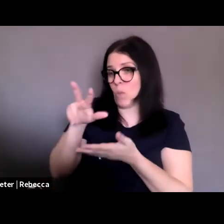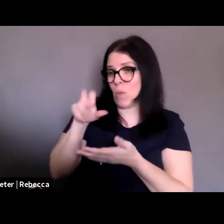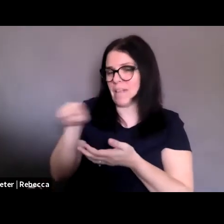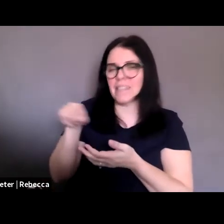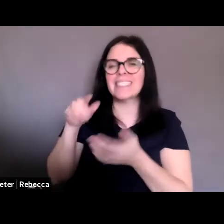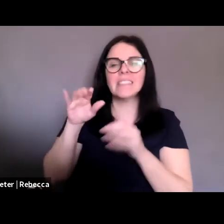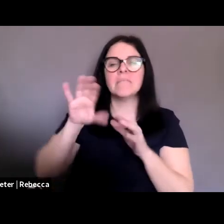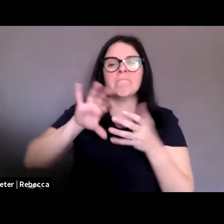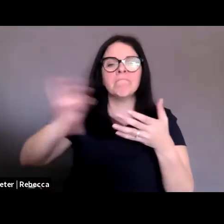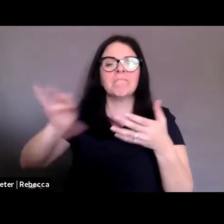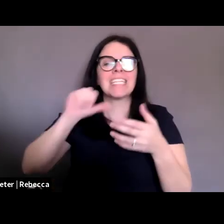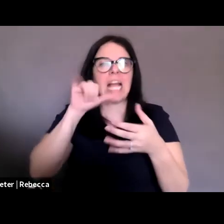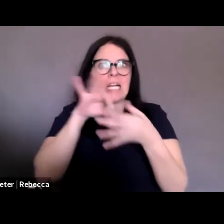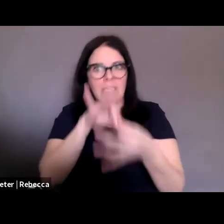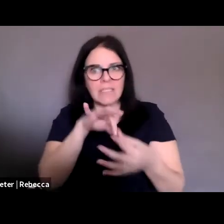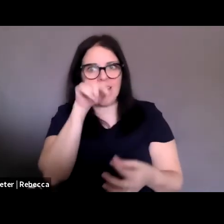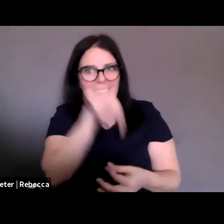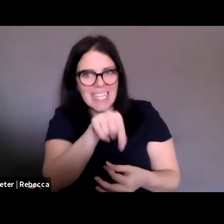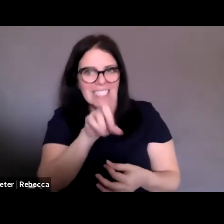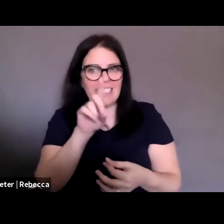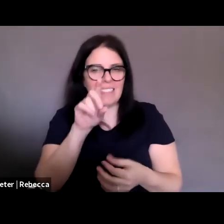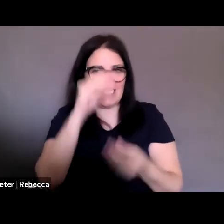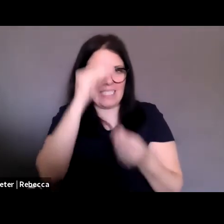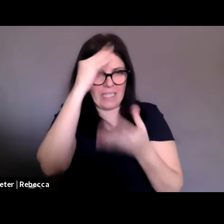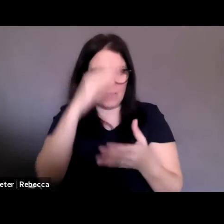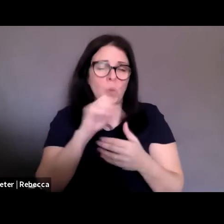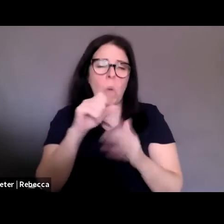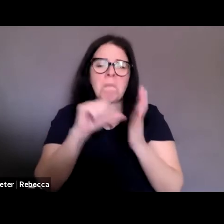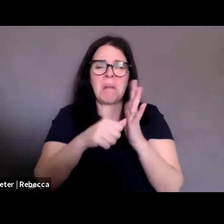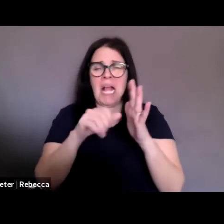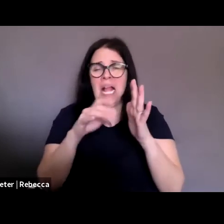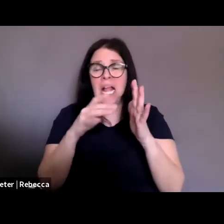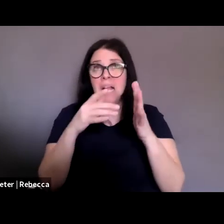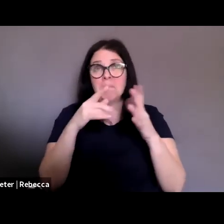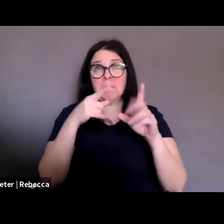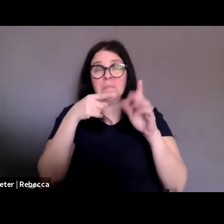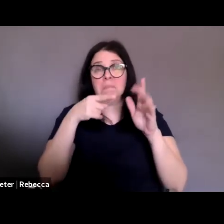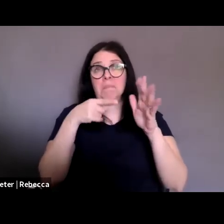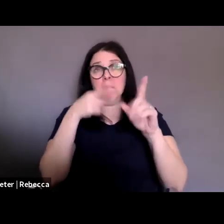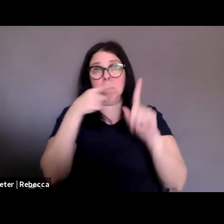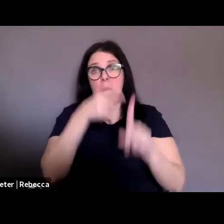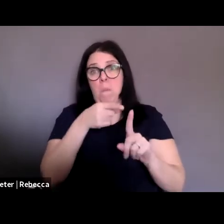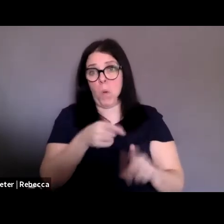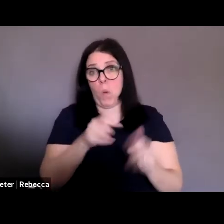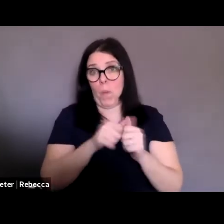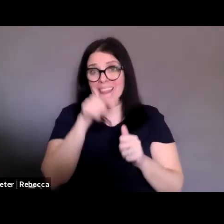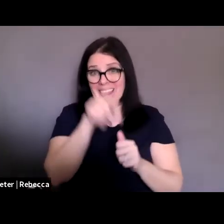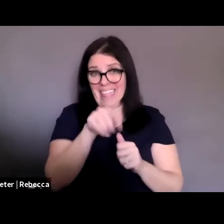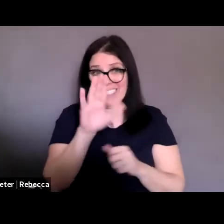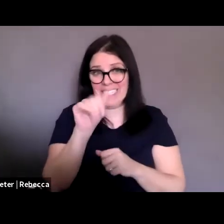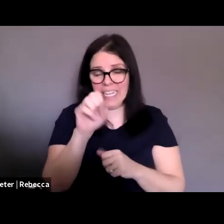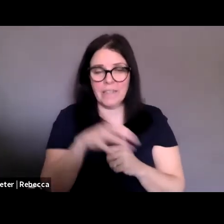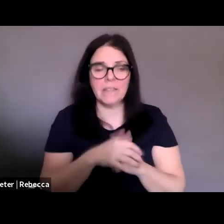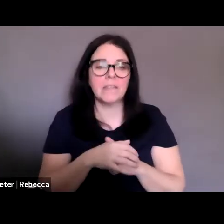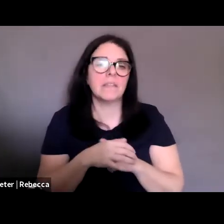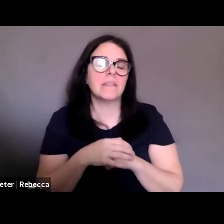not pertinent to these analyses. So very brief highlights of these three categories of things. First, what